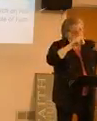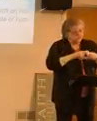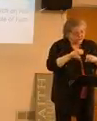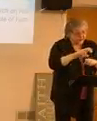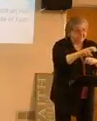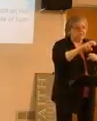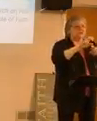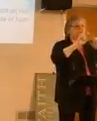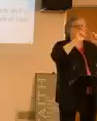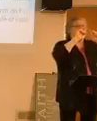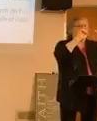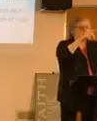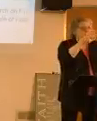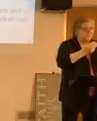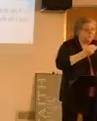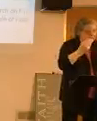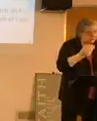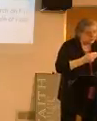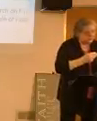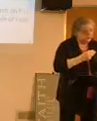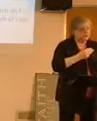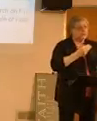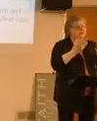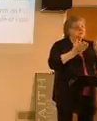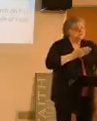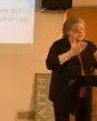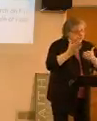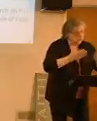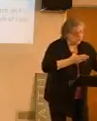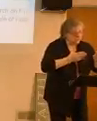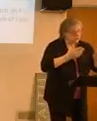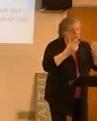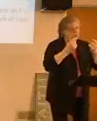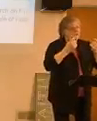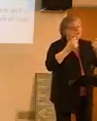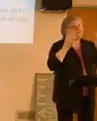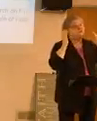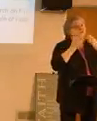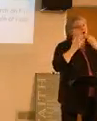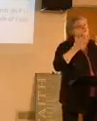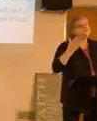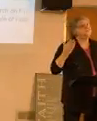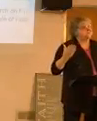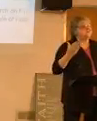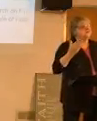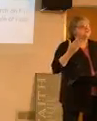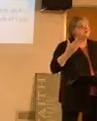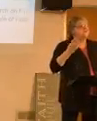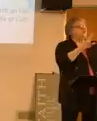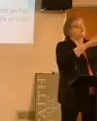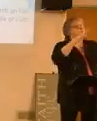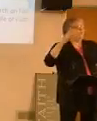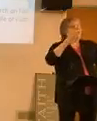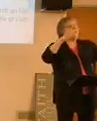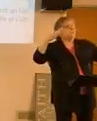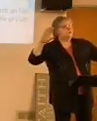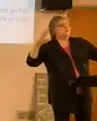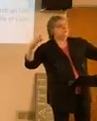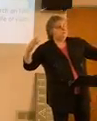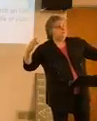travel. We'll be able to minister. We'll be able to do some awesome things. Will we be